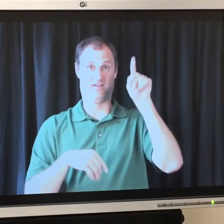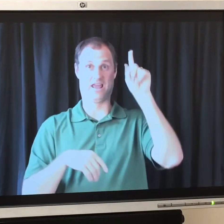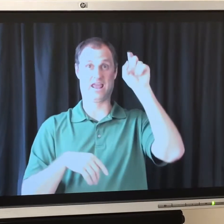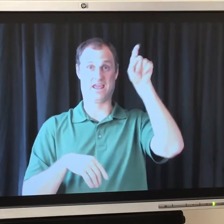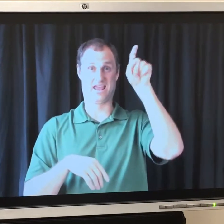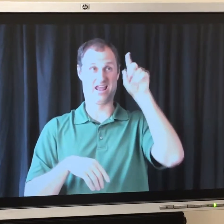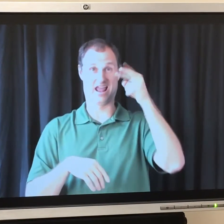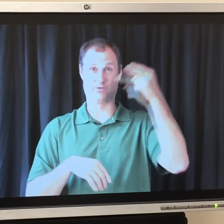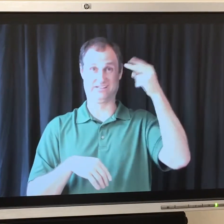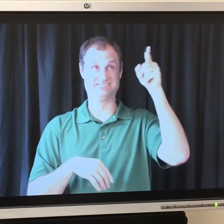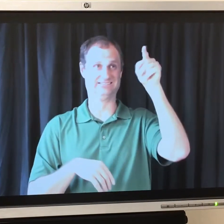orbit.